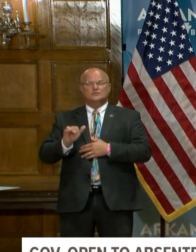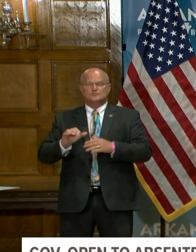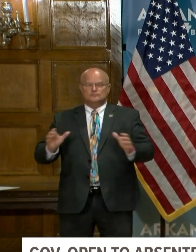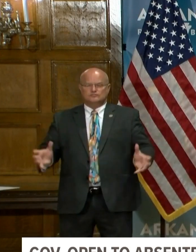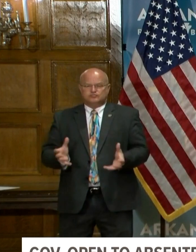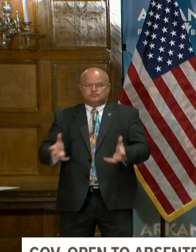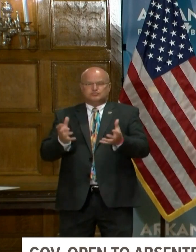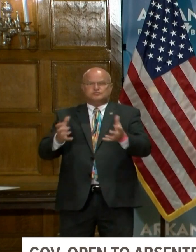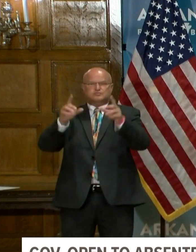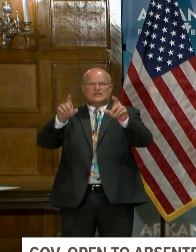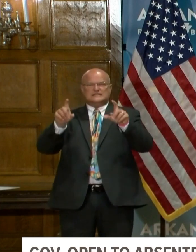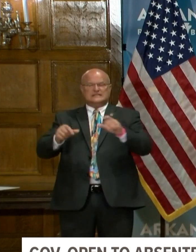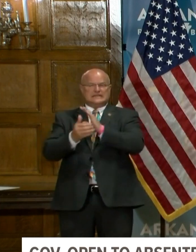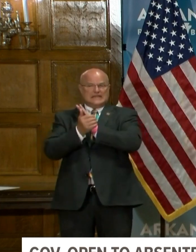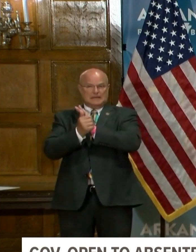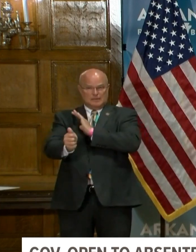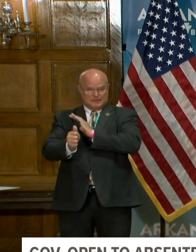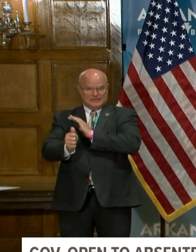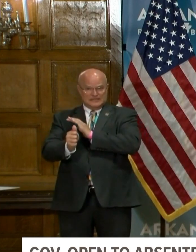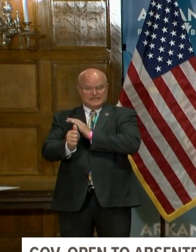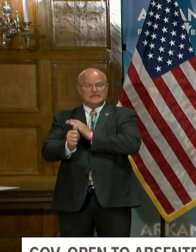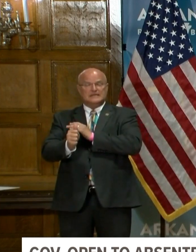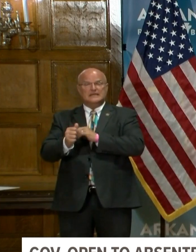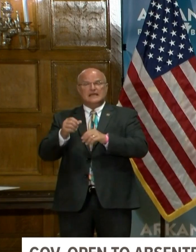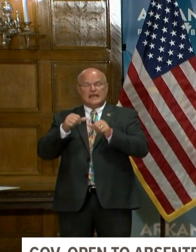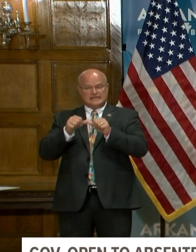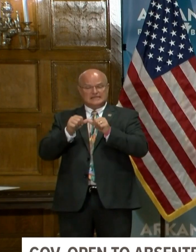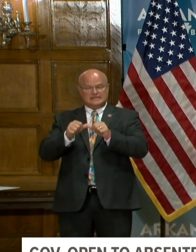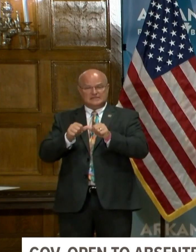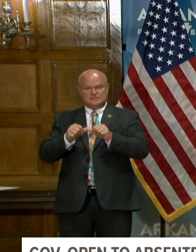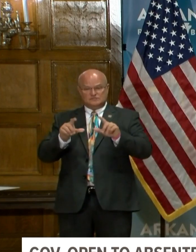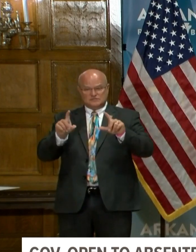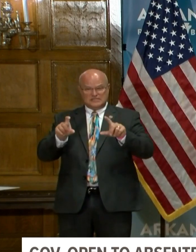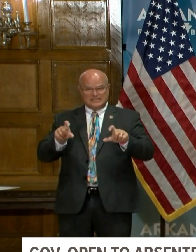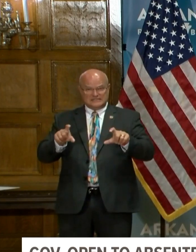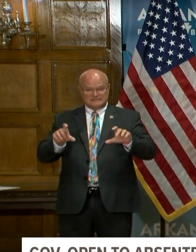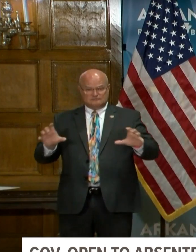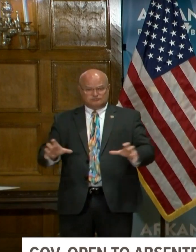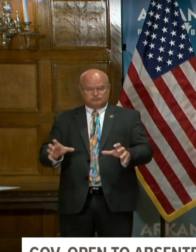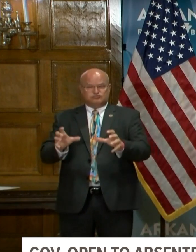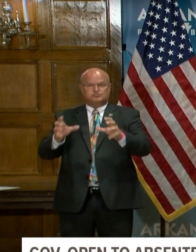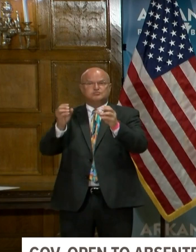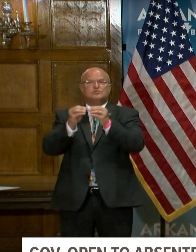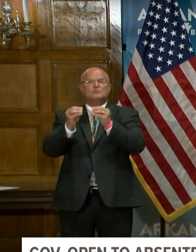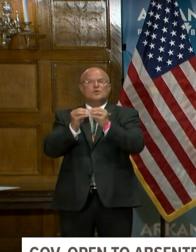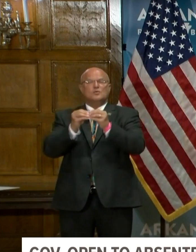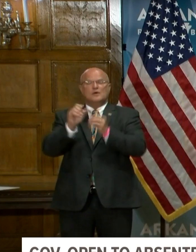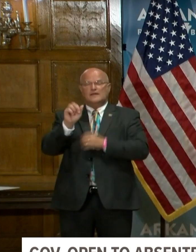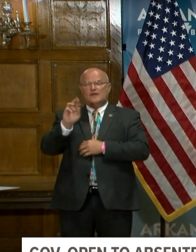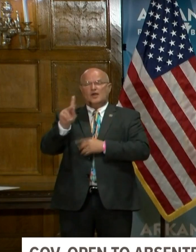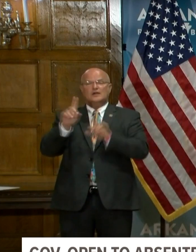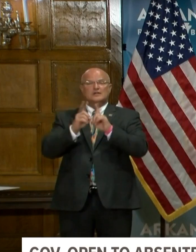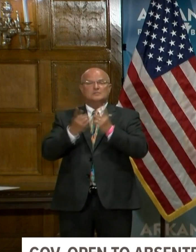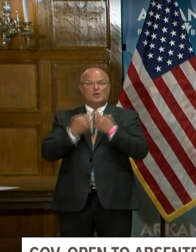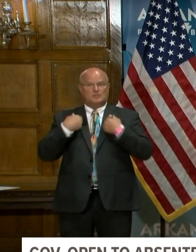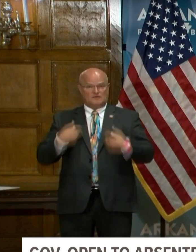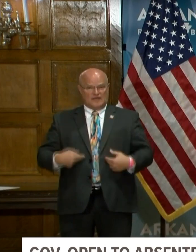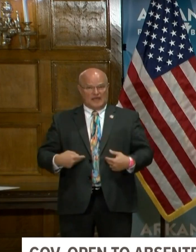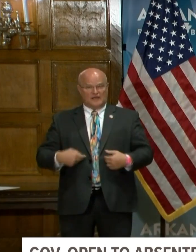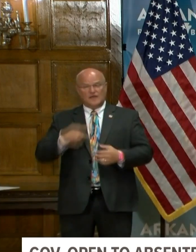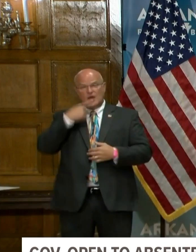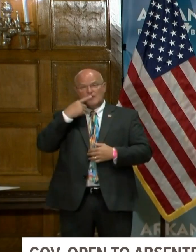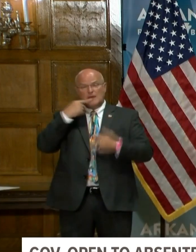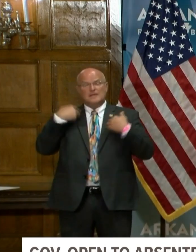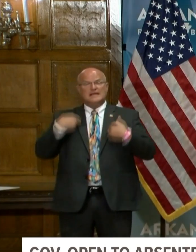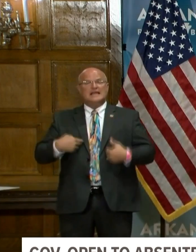up our testing capability, have scaled up and continue to scale up our testing capability at the Arkansas Department of Health